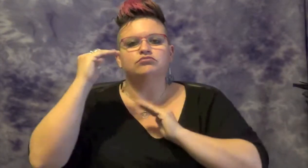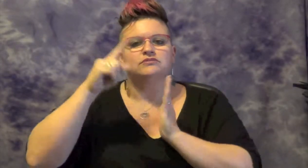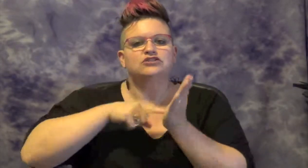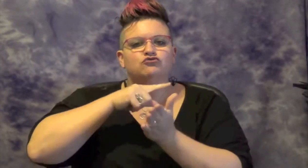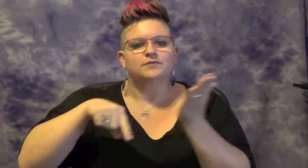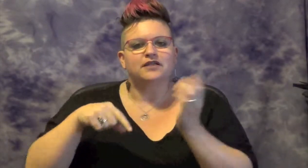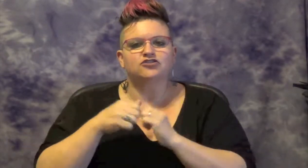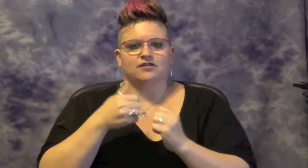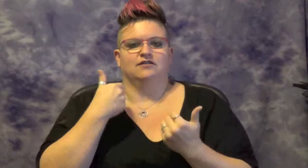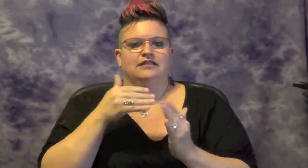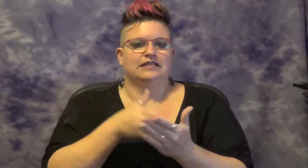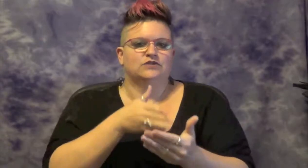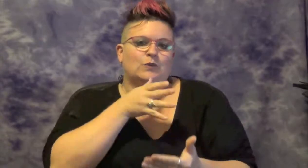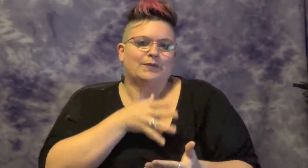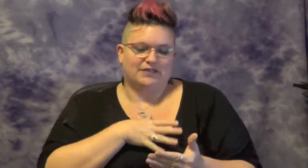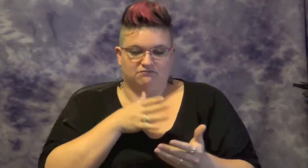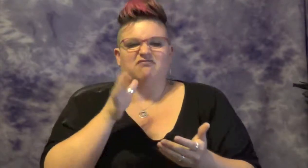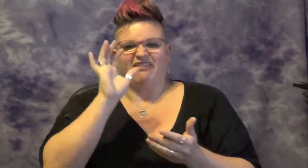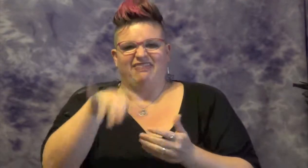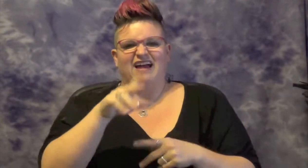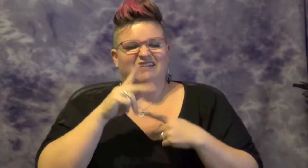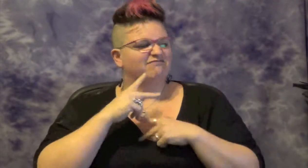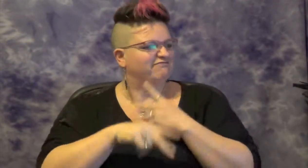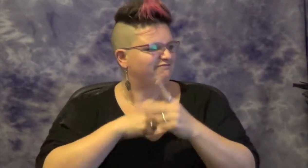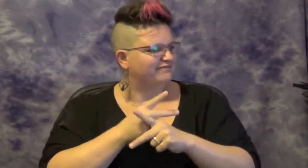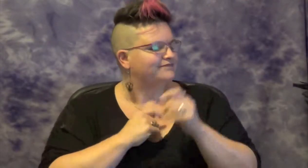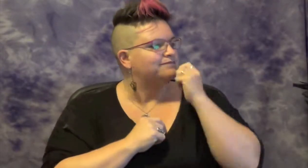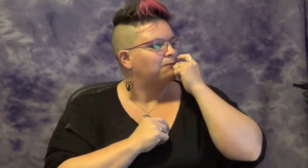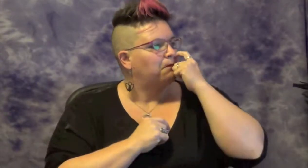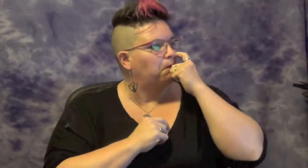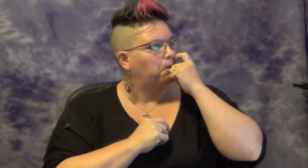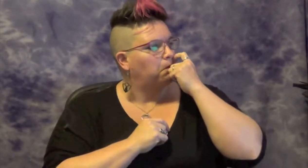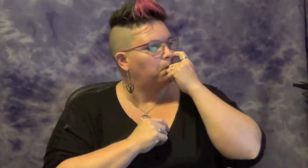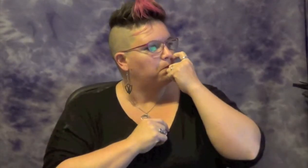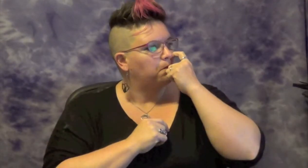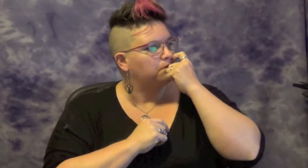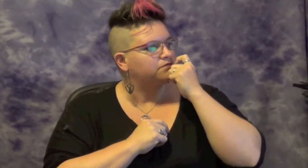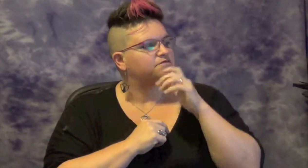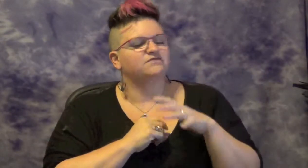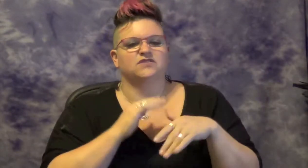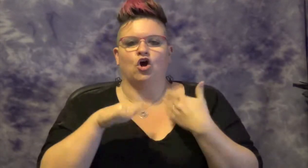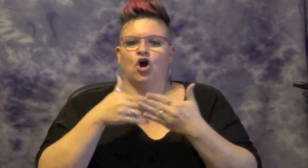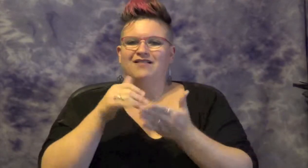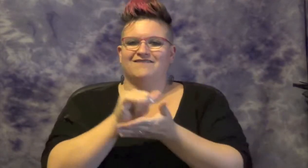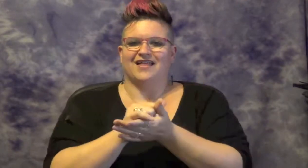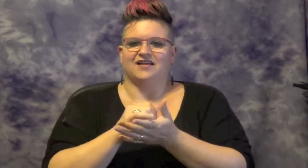disadvantages, discrimination, because we are women, those kind of things.